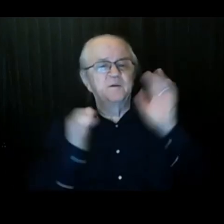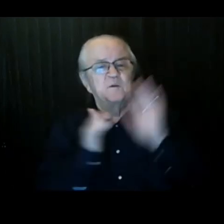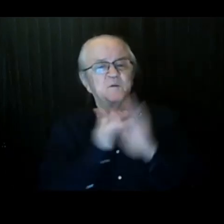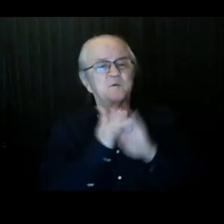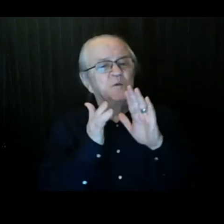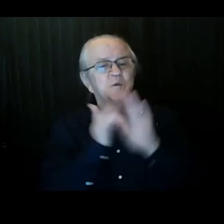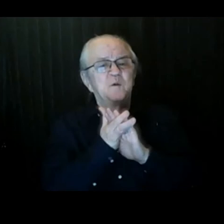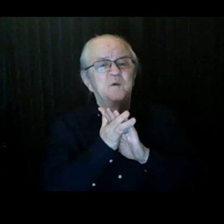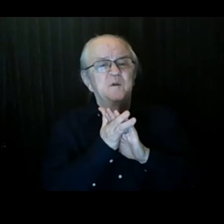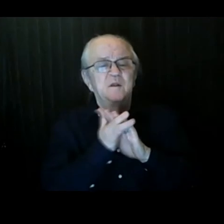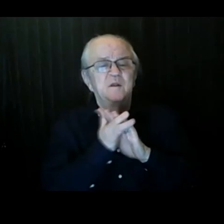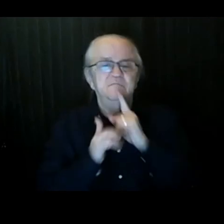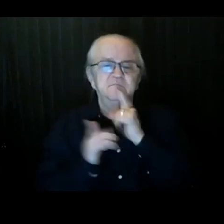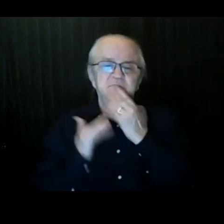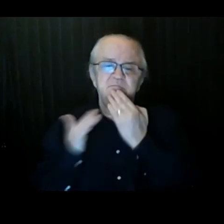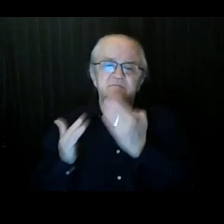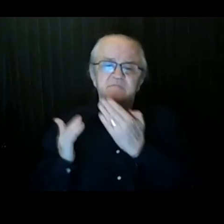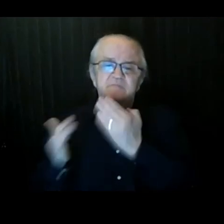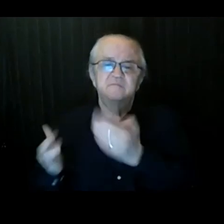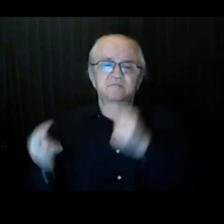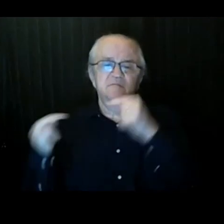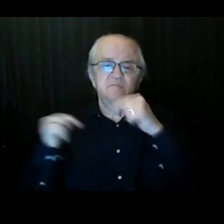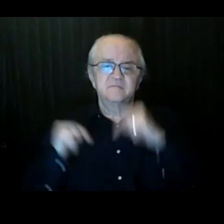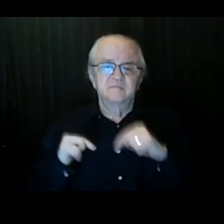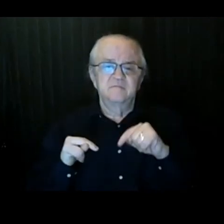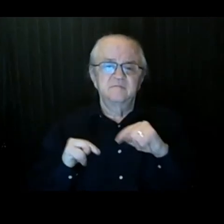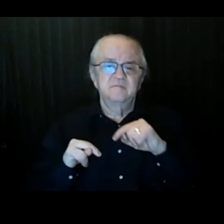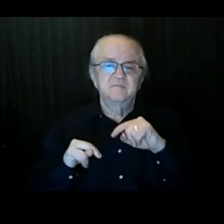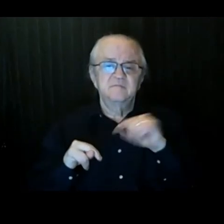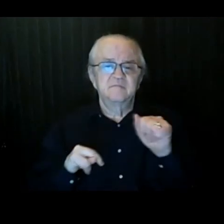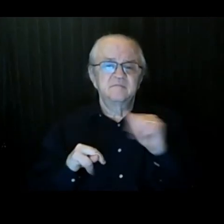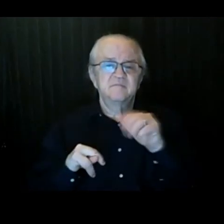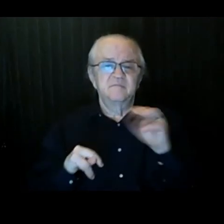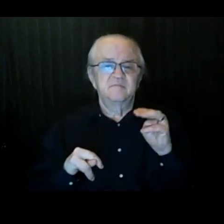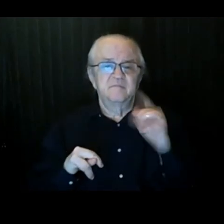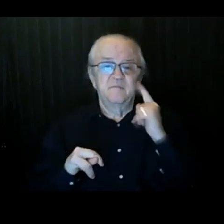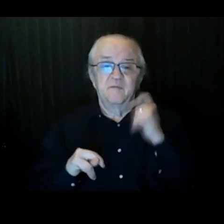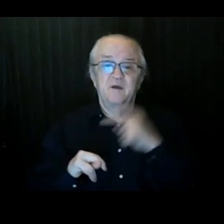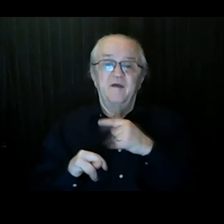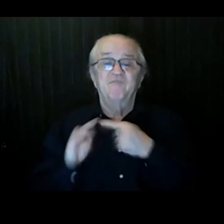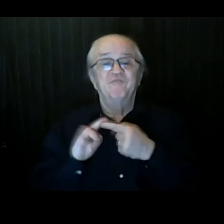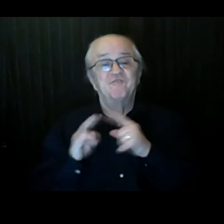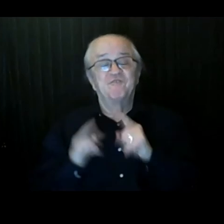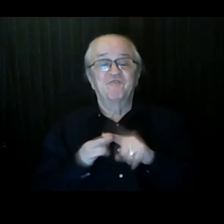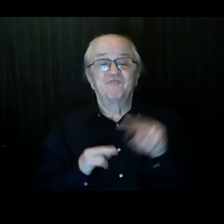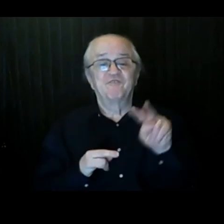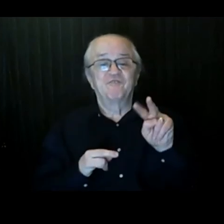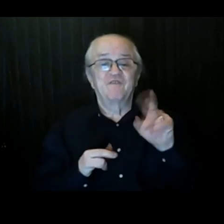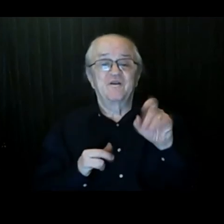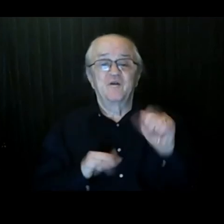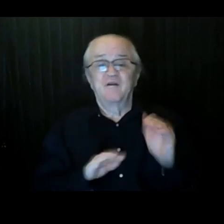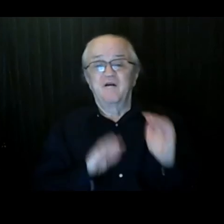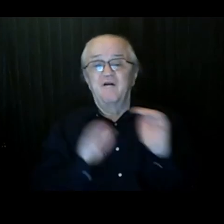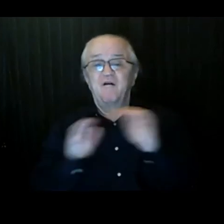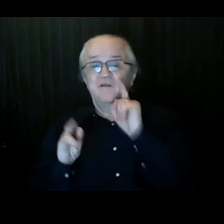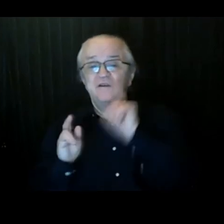And I'm so grateful she came to A&M because she had a friend named Victoria. And I was over at Carol's house and